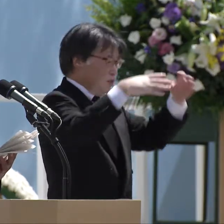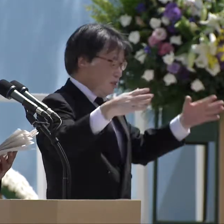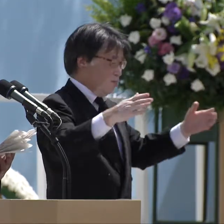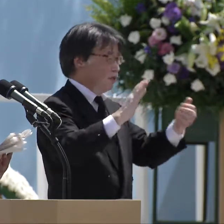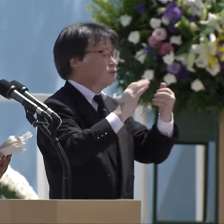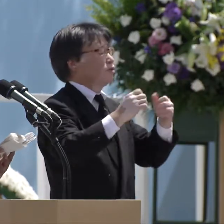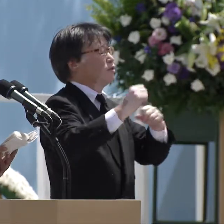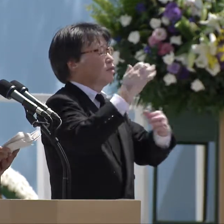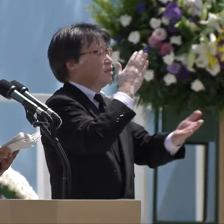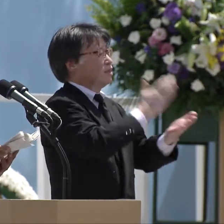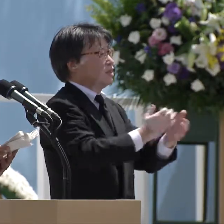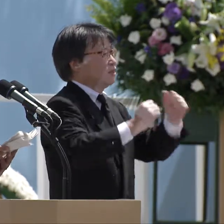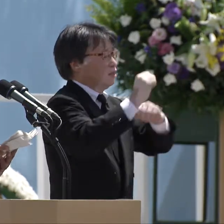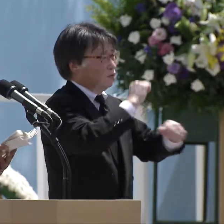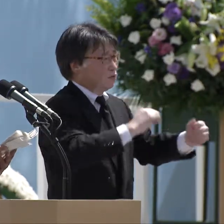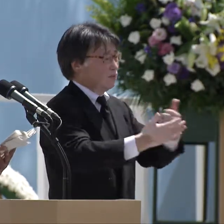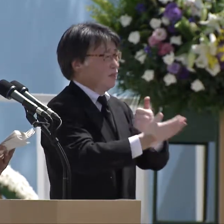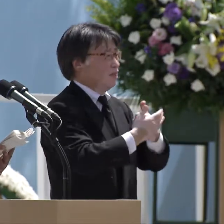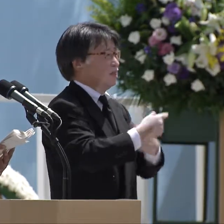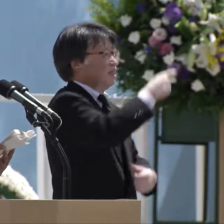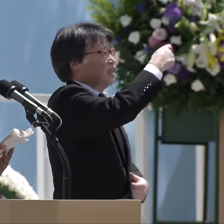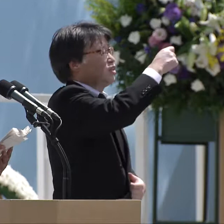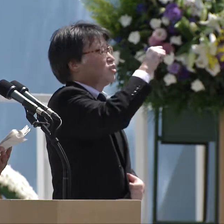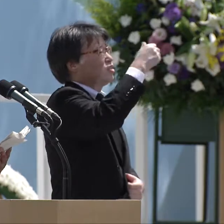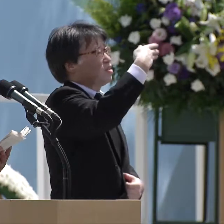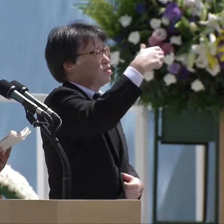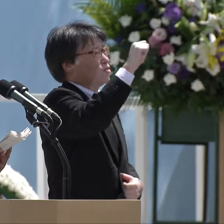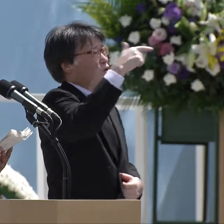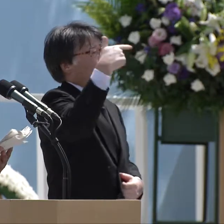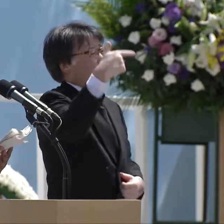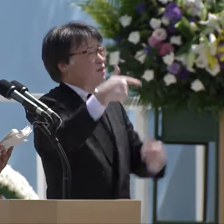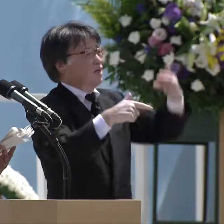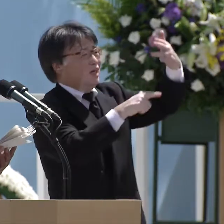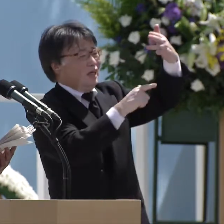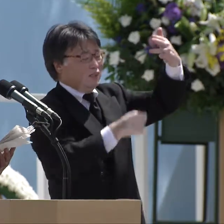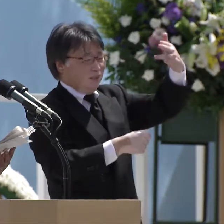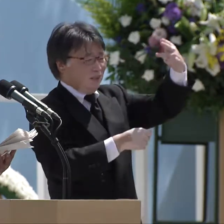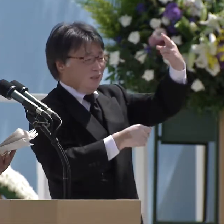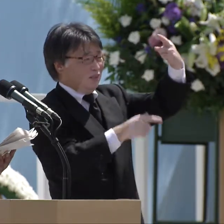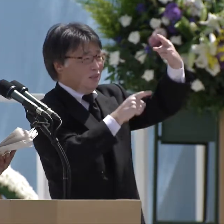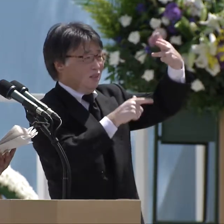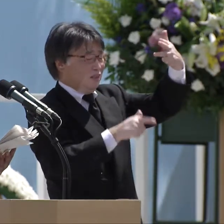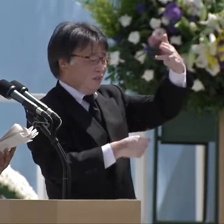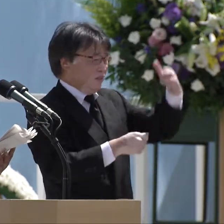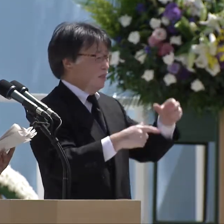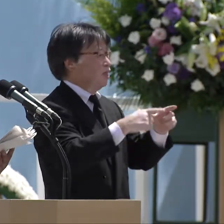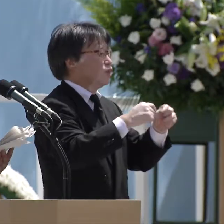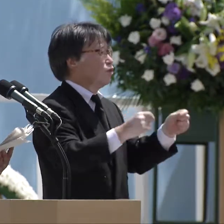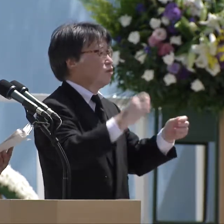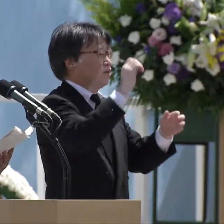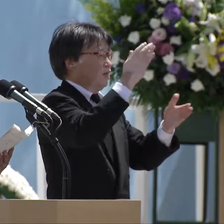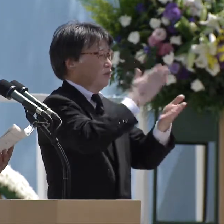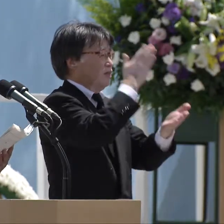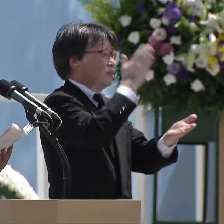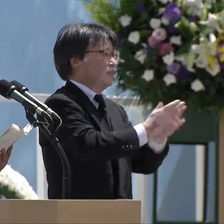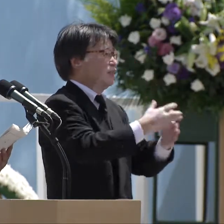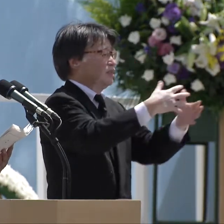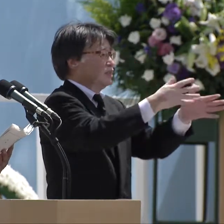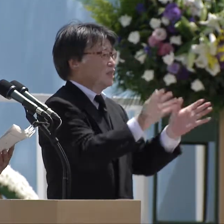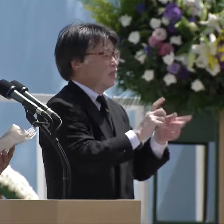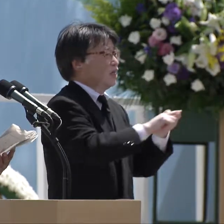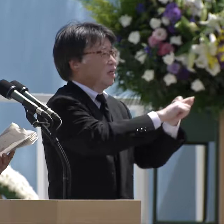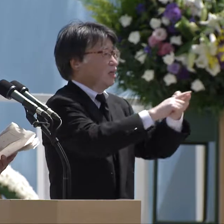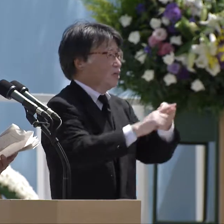test at Bikini Atoll on March 1, 1954, and which spread throughout the country, the Japan Confederation